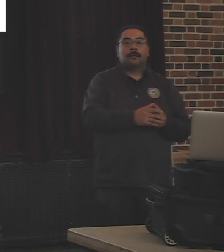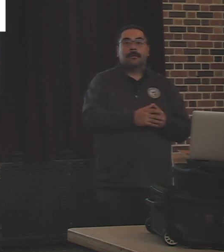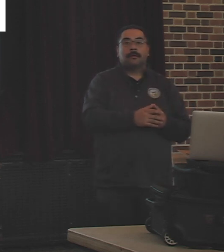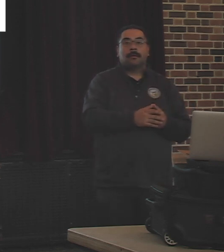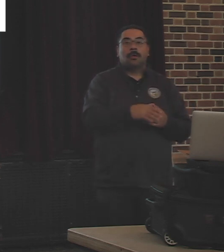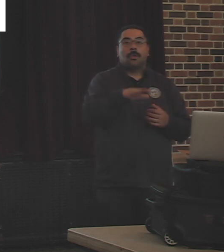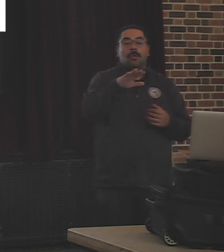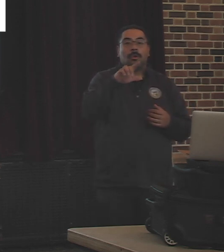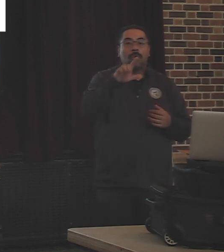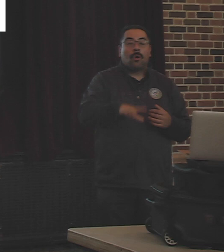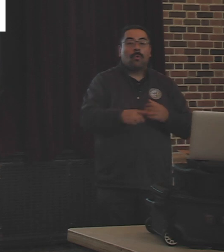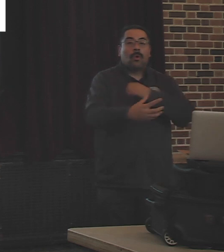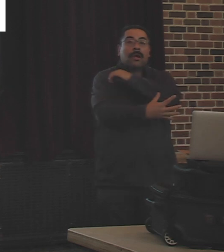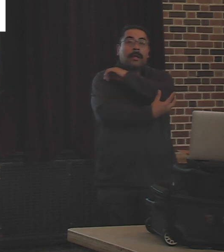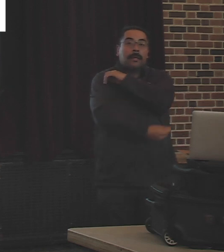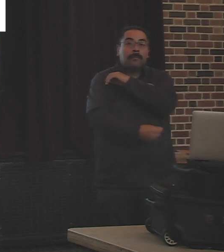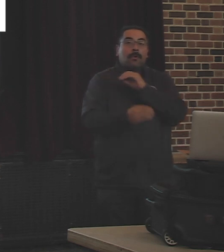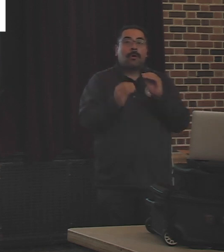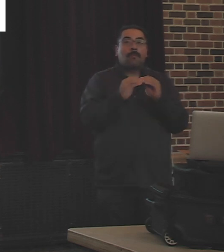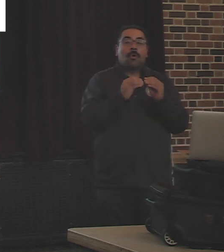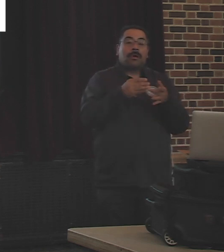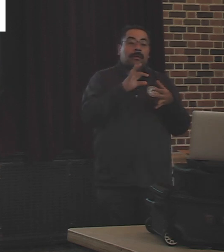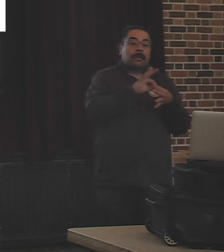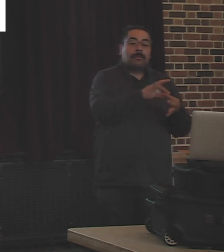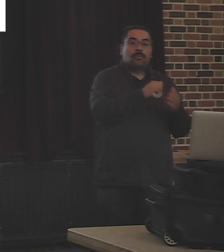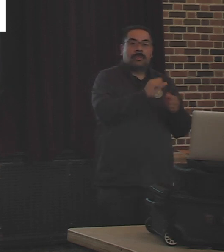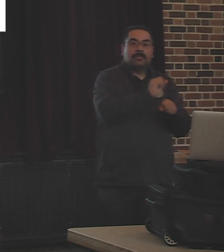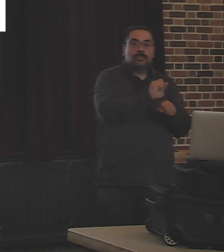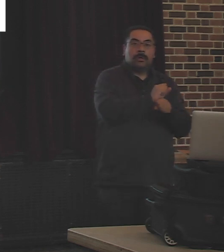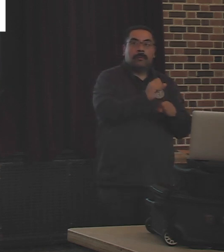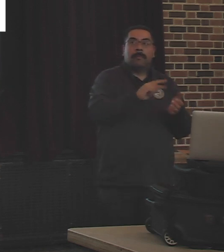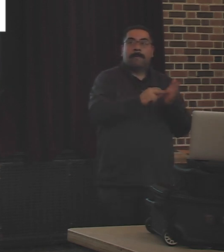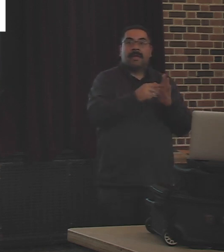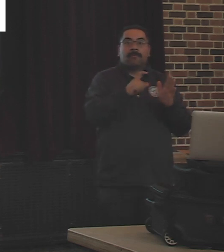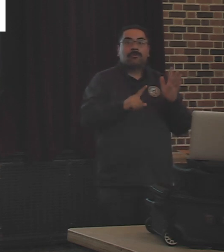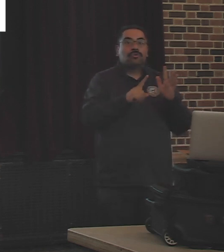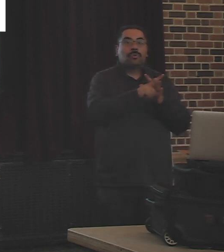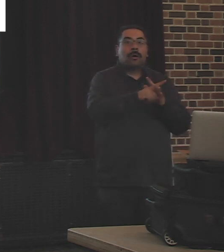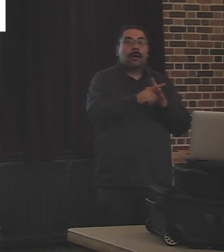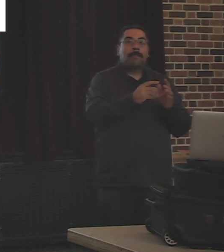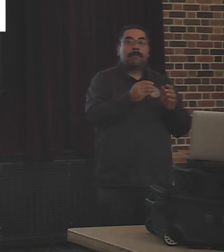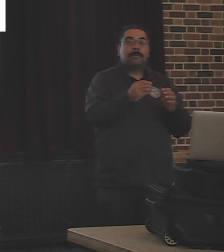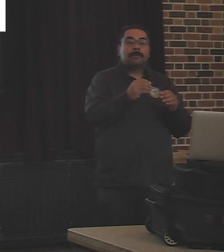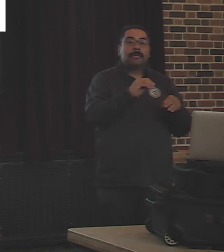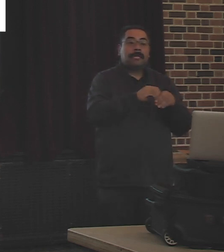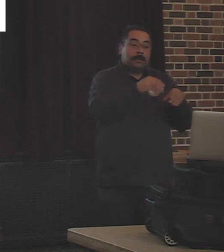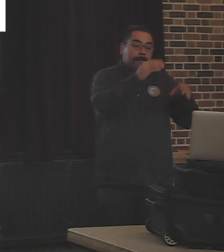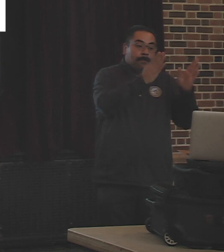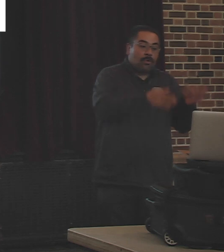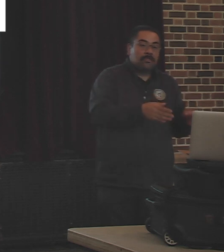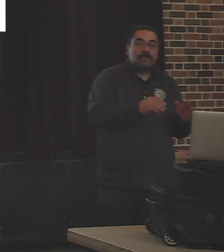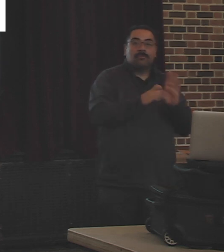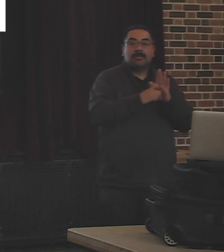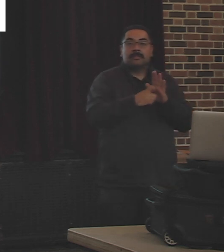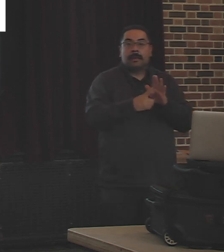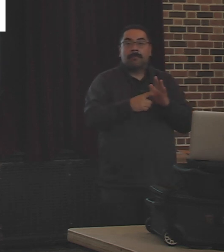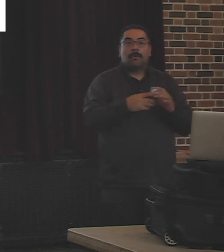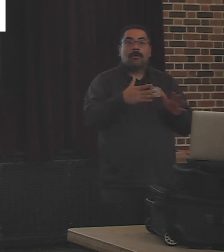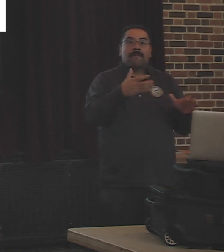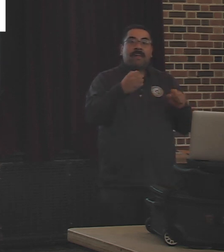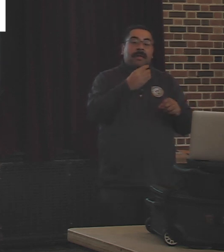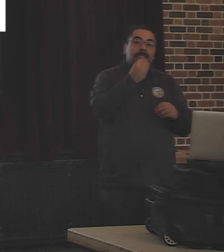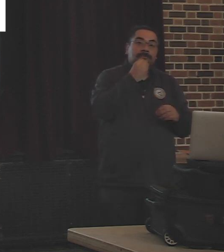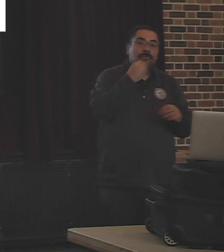the lower income is more tied to the jobs that had to show up in person, such as fast food and stuff, retail, etc.